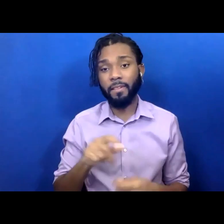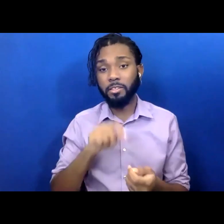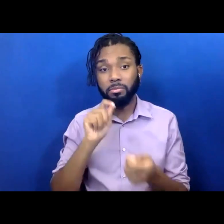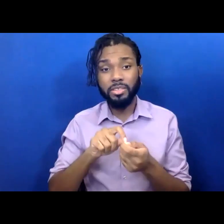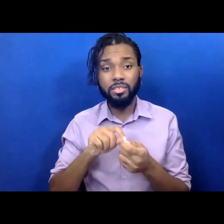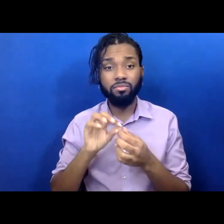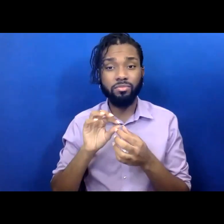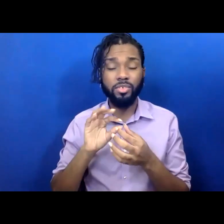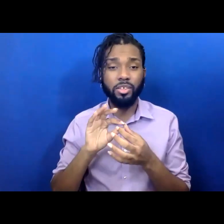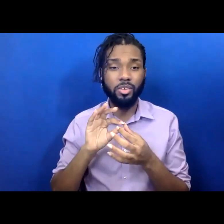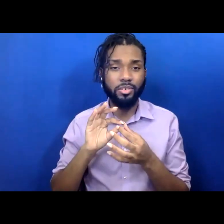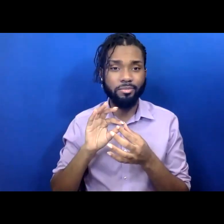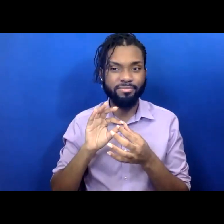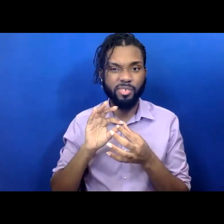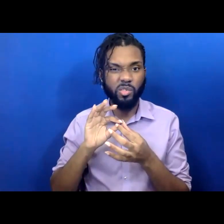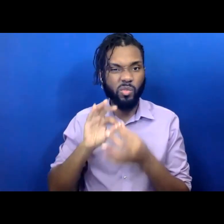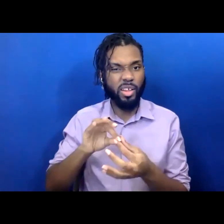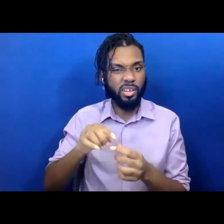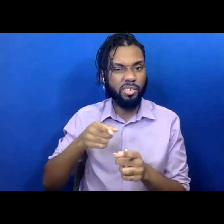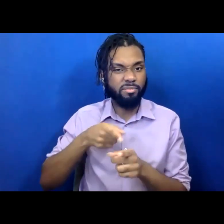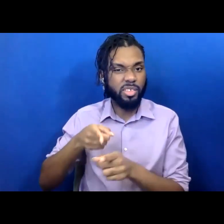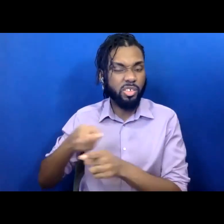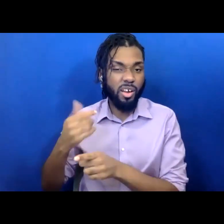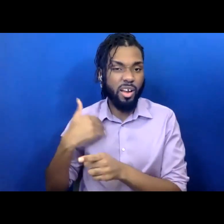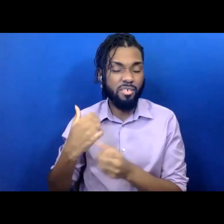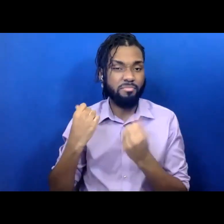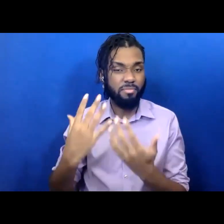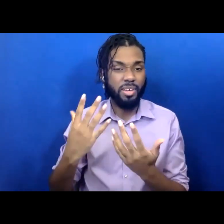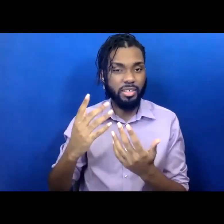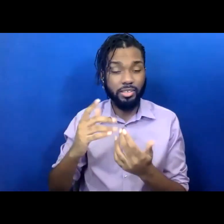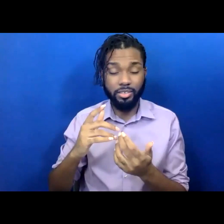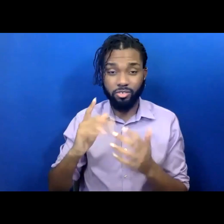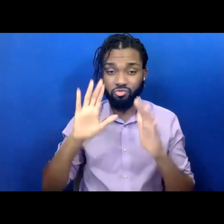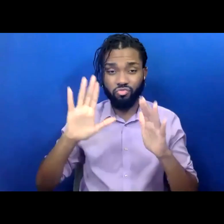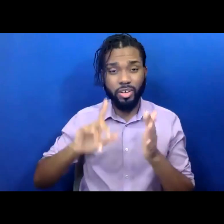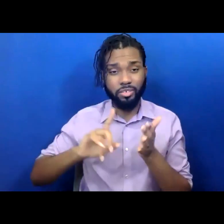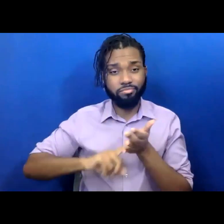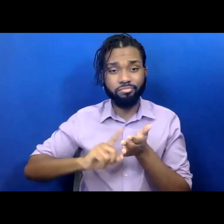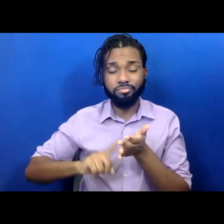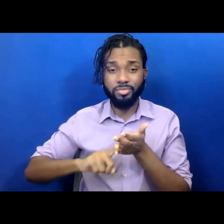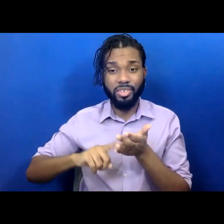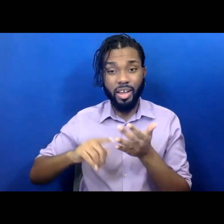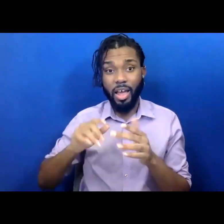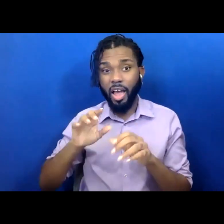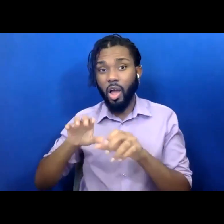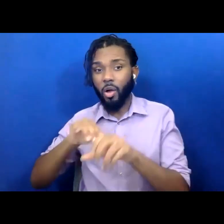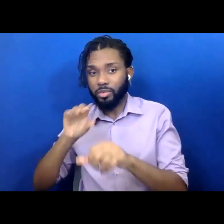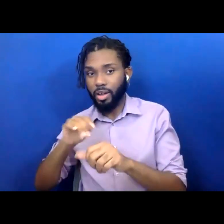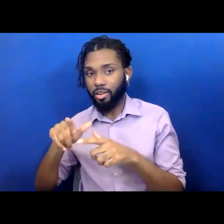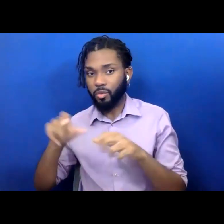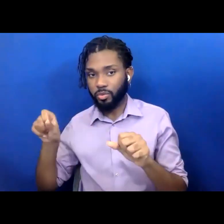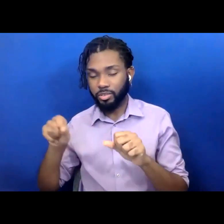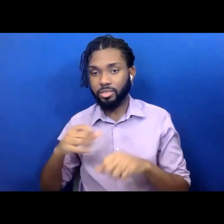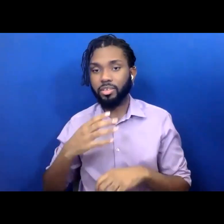related fields. There's a lot of really great scholarship on these issues outside of linguistics, and a